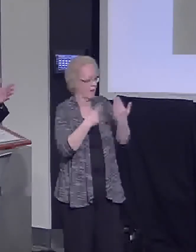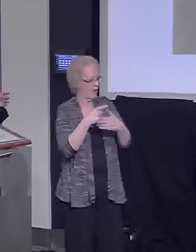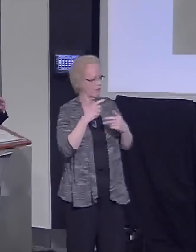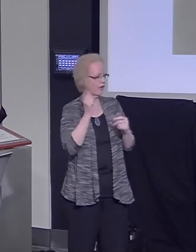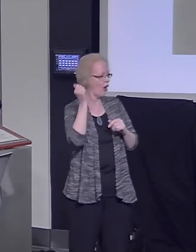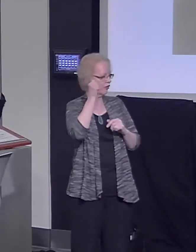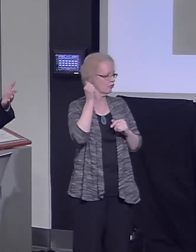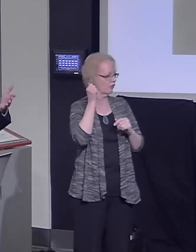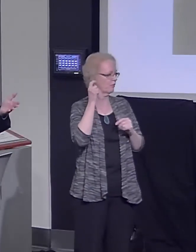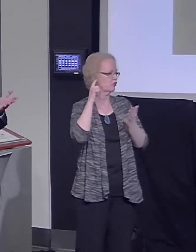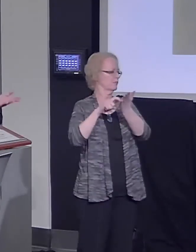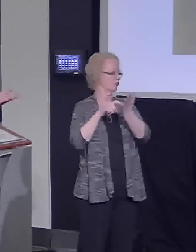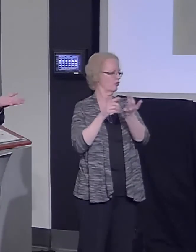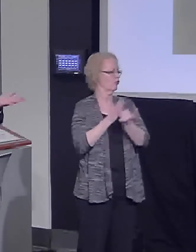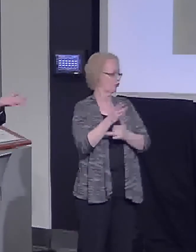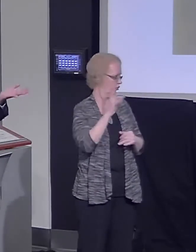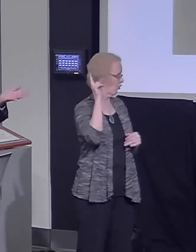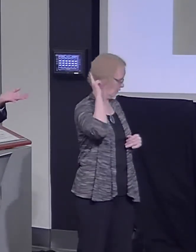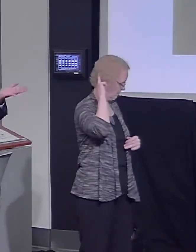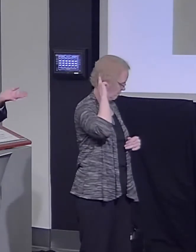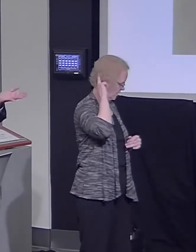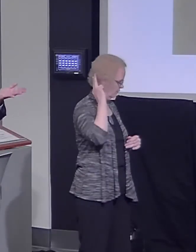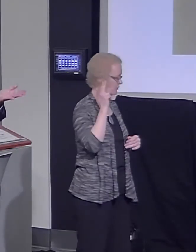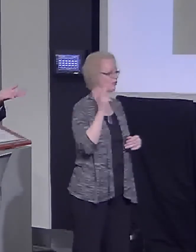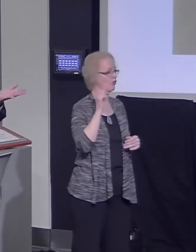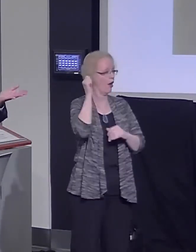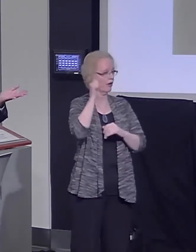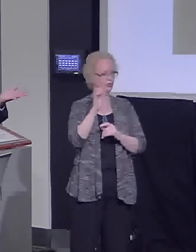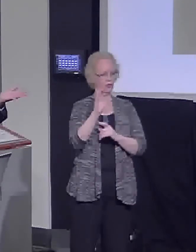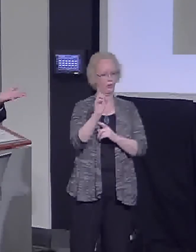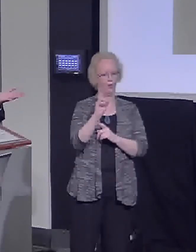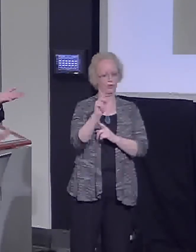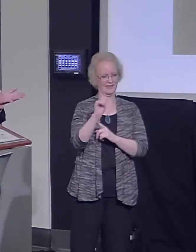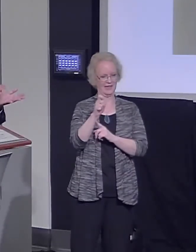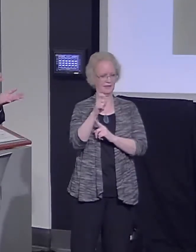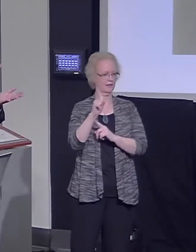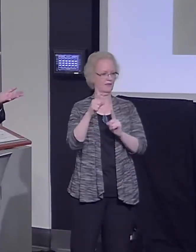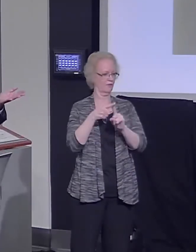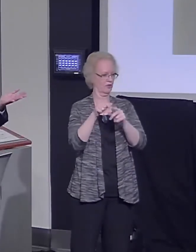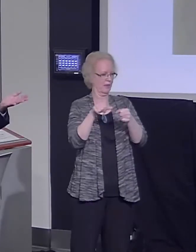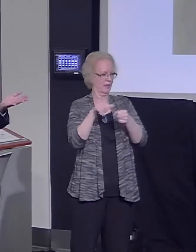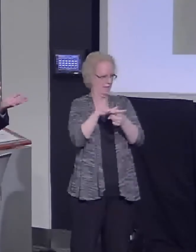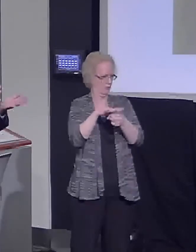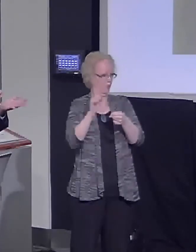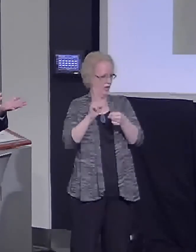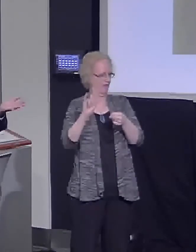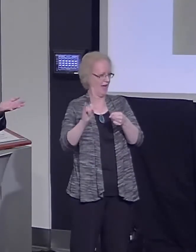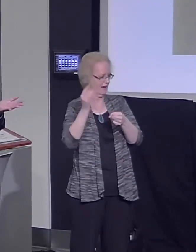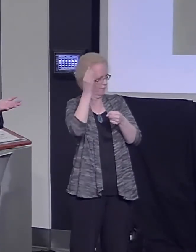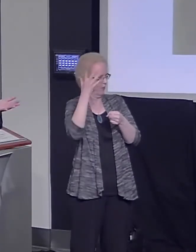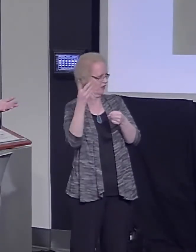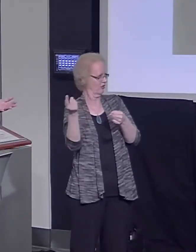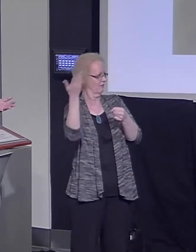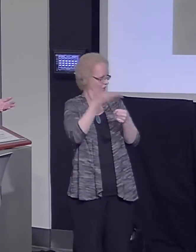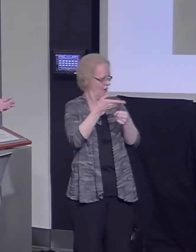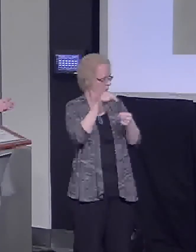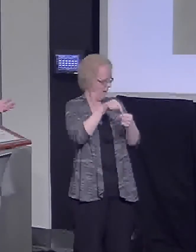implant. So auditory cortex would be the sort of the first station where this arrives in this whole processing system.